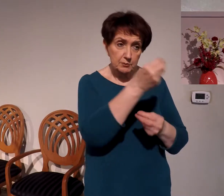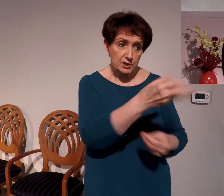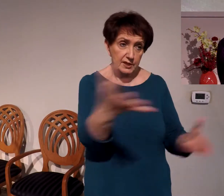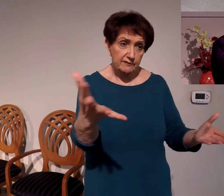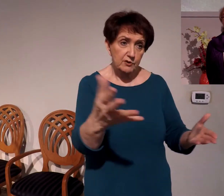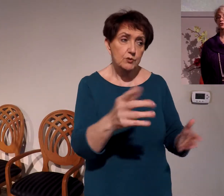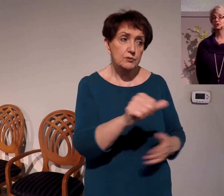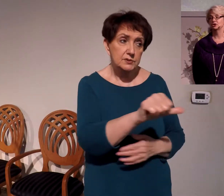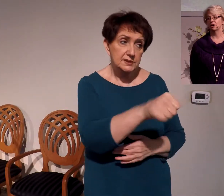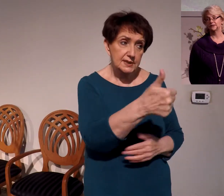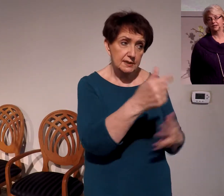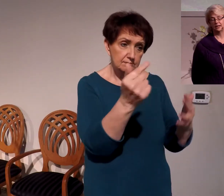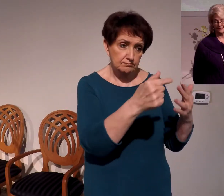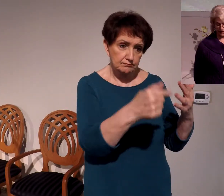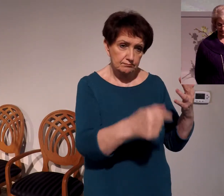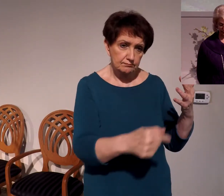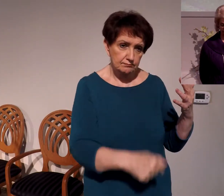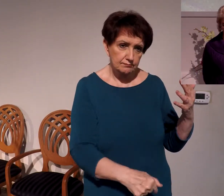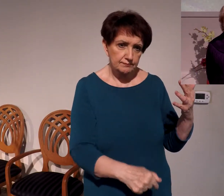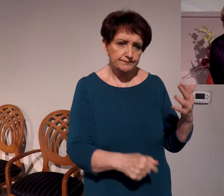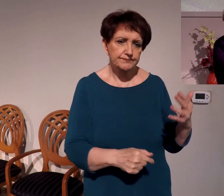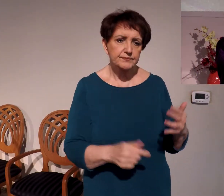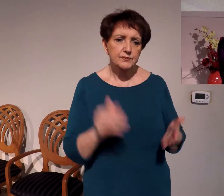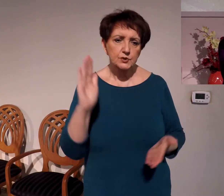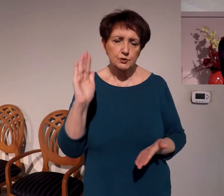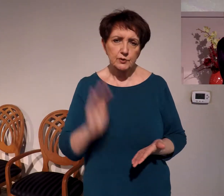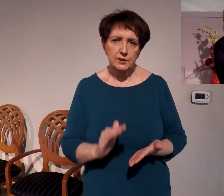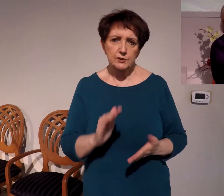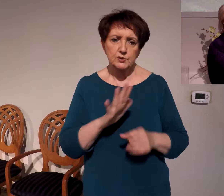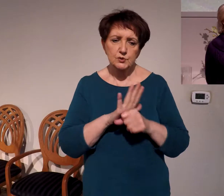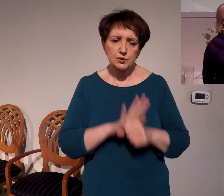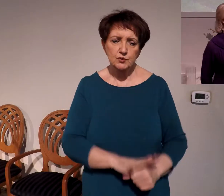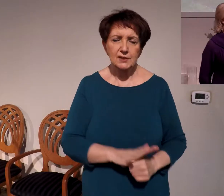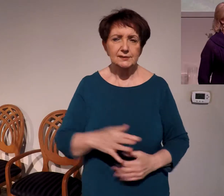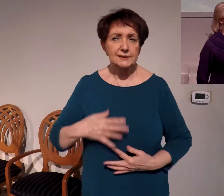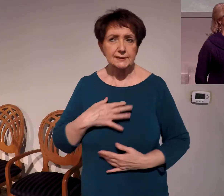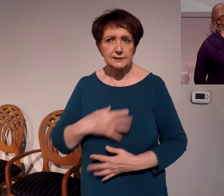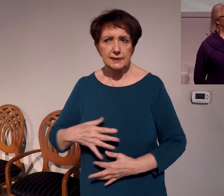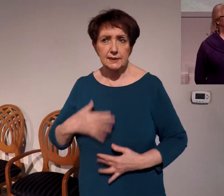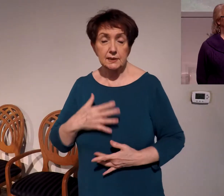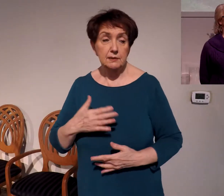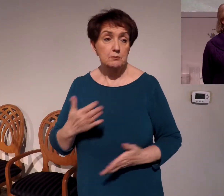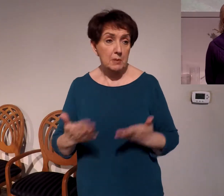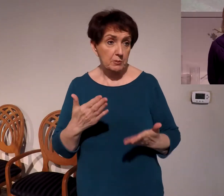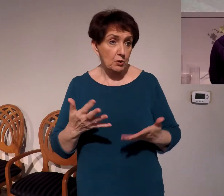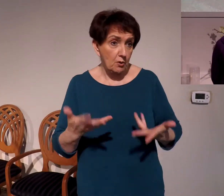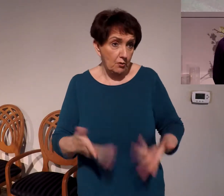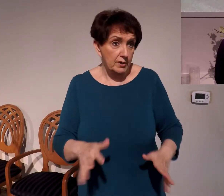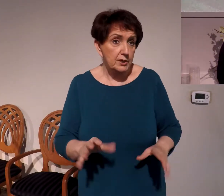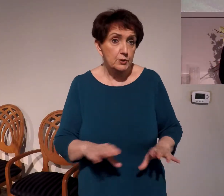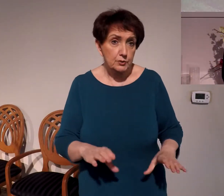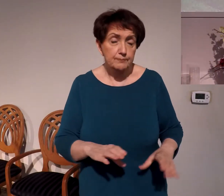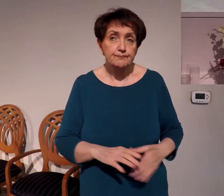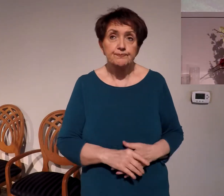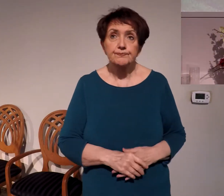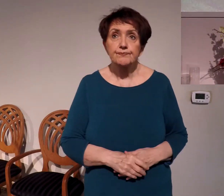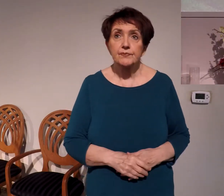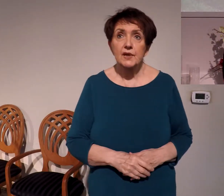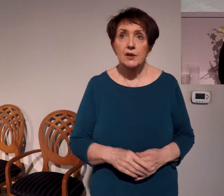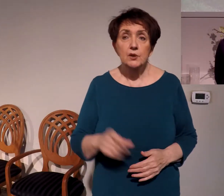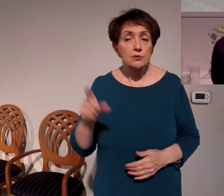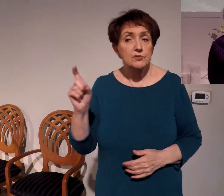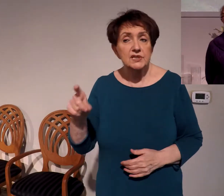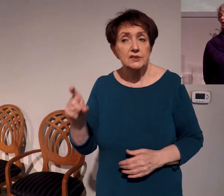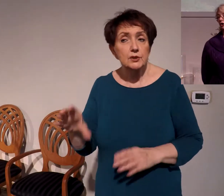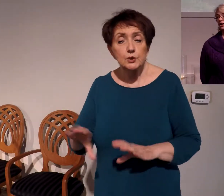10 ways to reduce stress and anxiety. Some of these you might already do. You don't need to do all